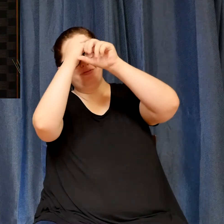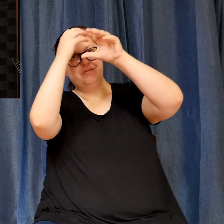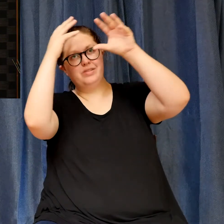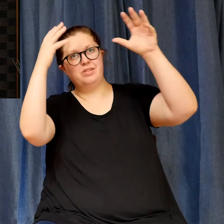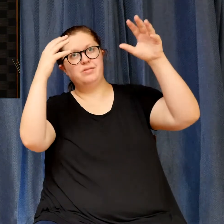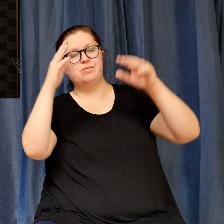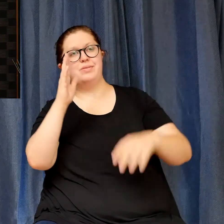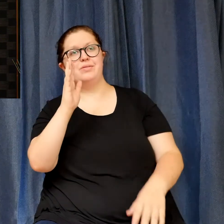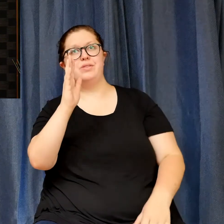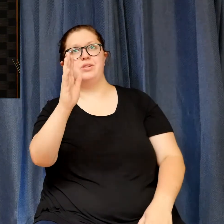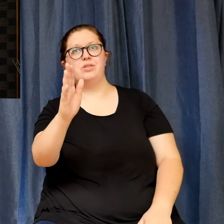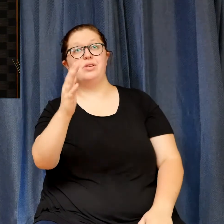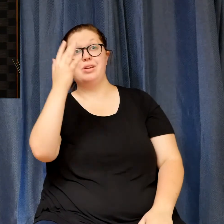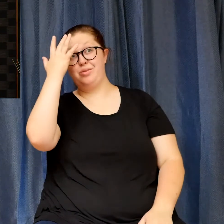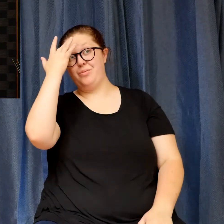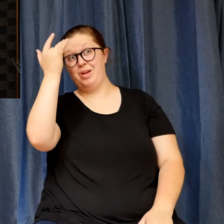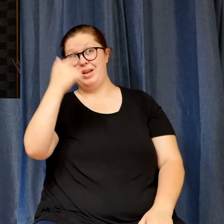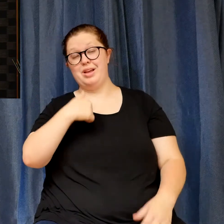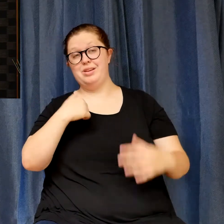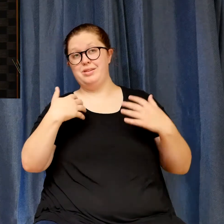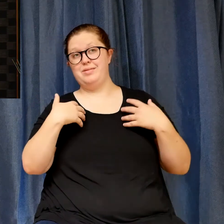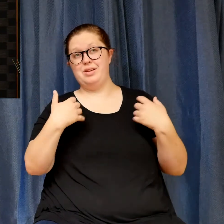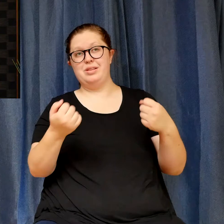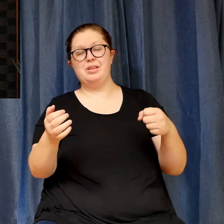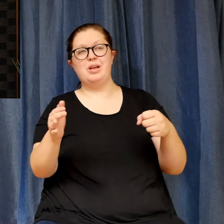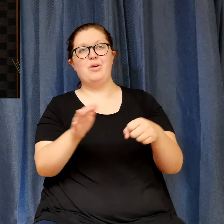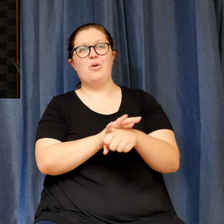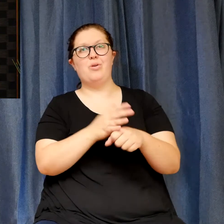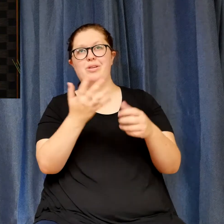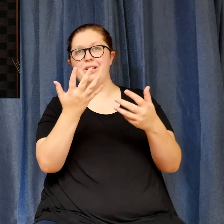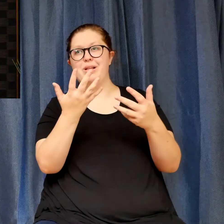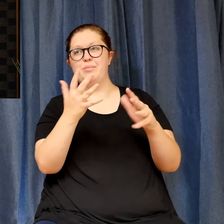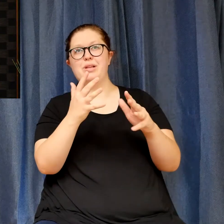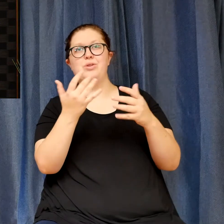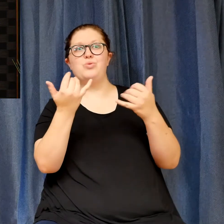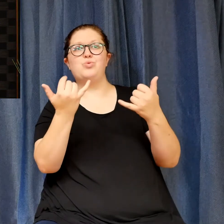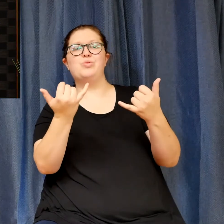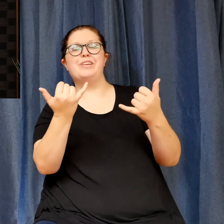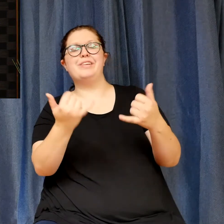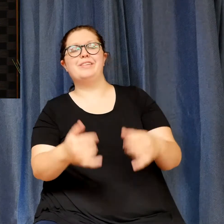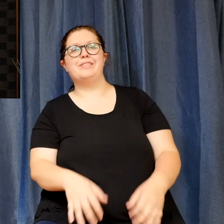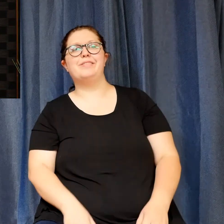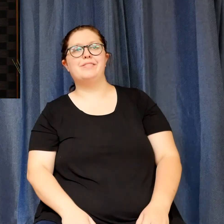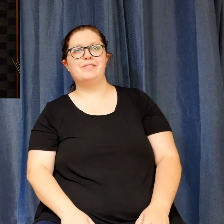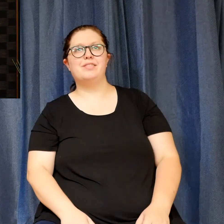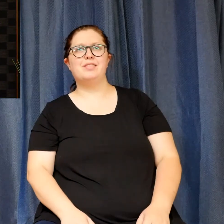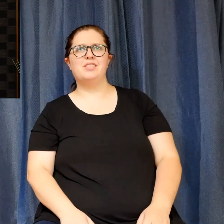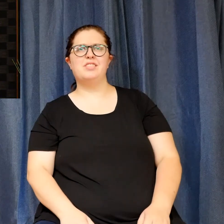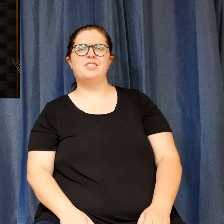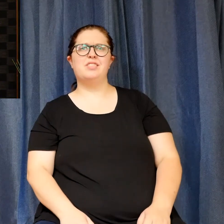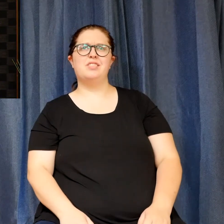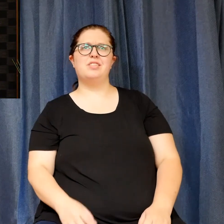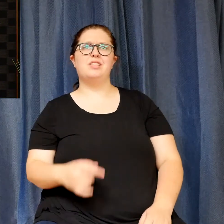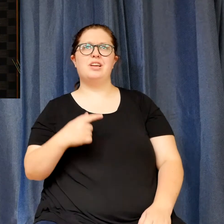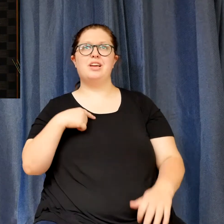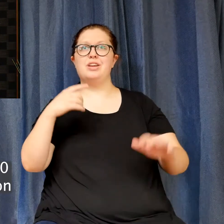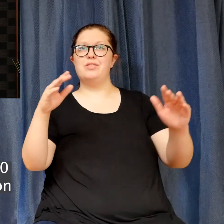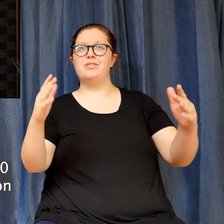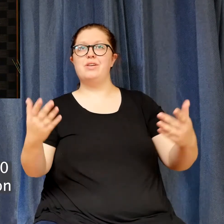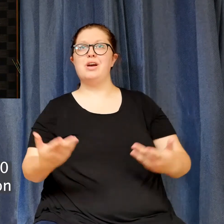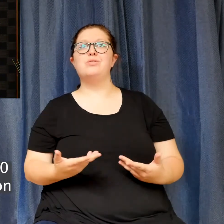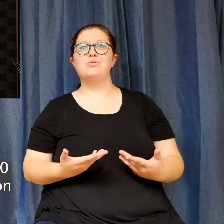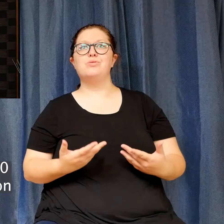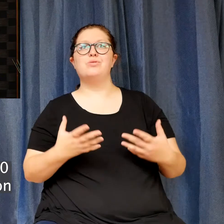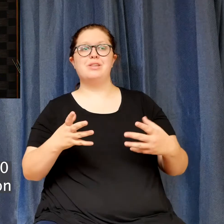healthy, whole, and complete today as an individual. So I invite you to receive